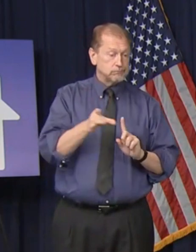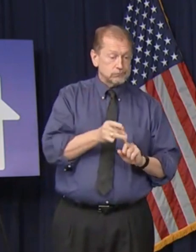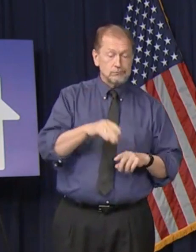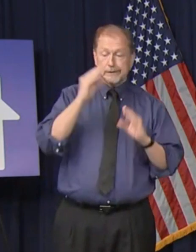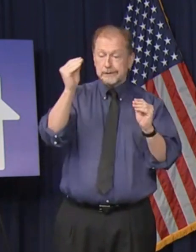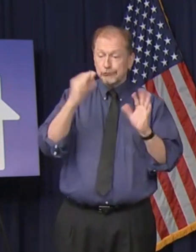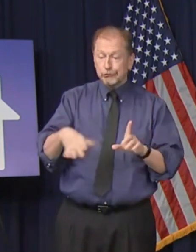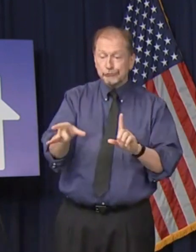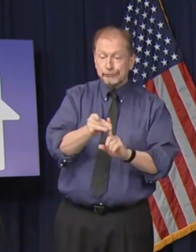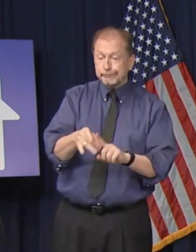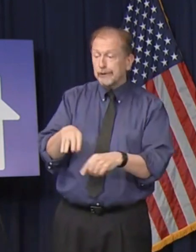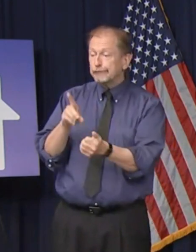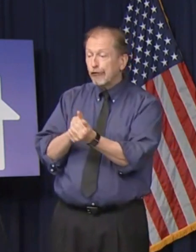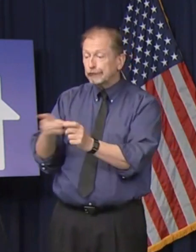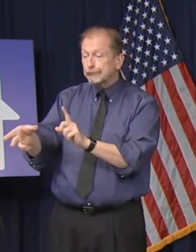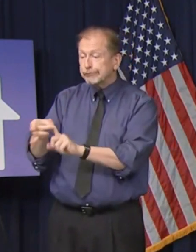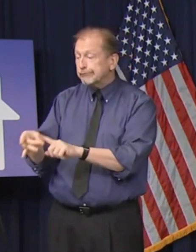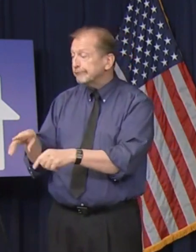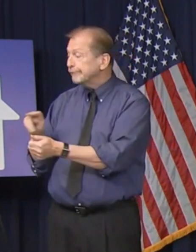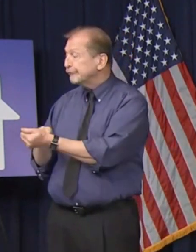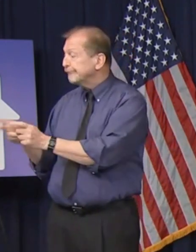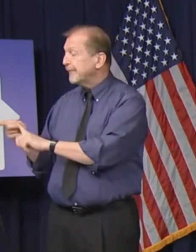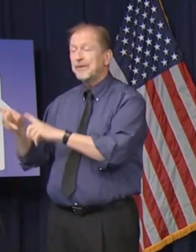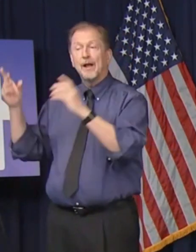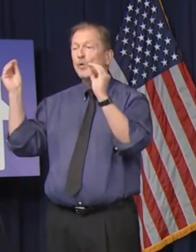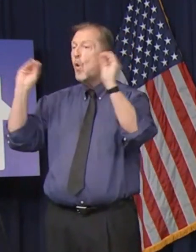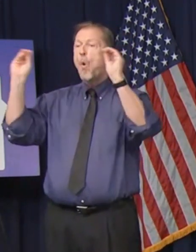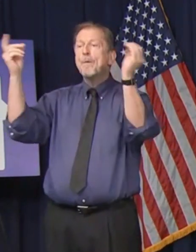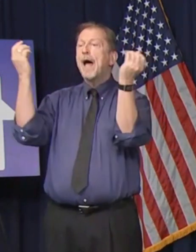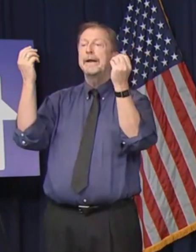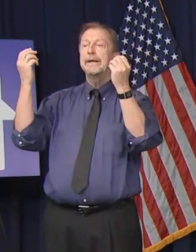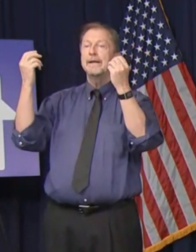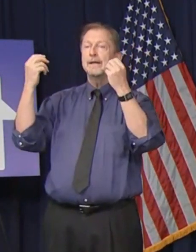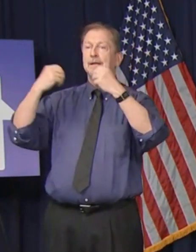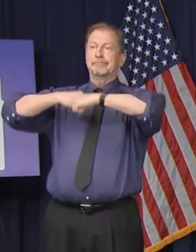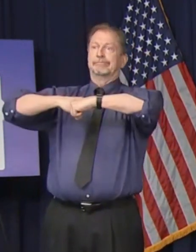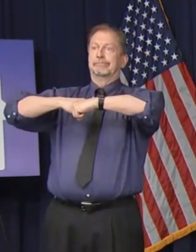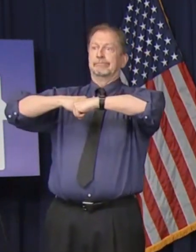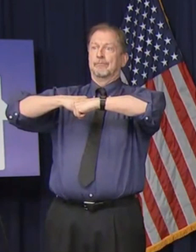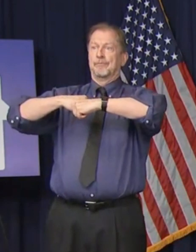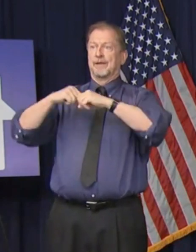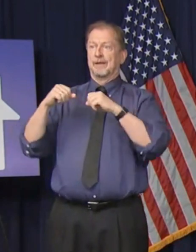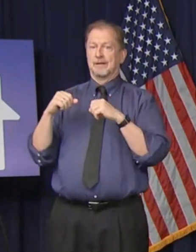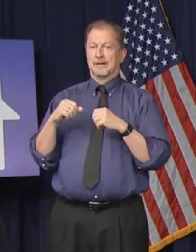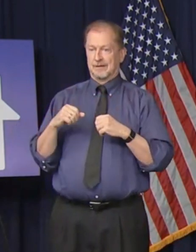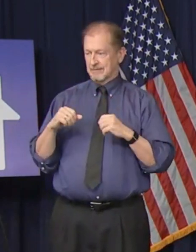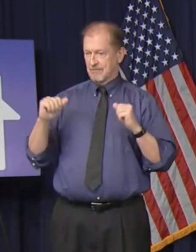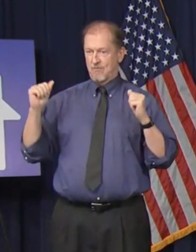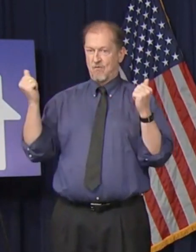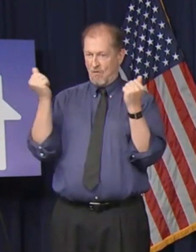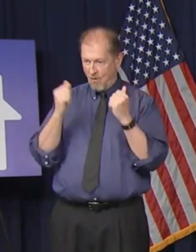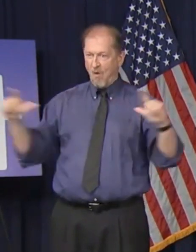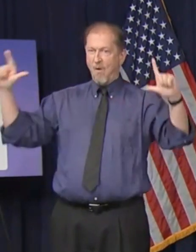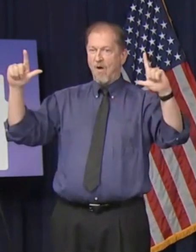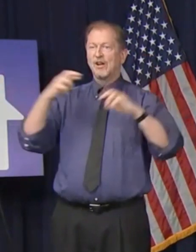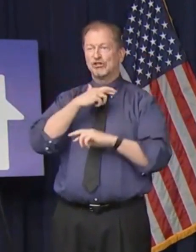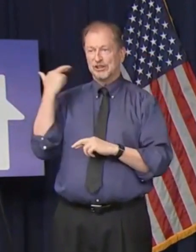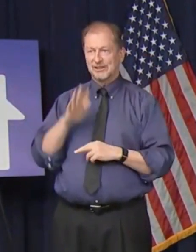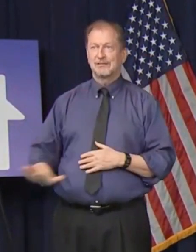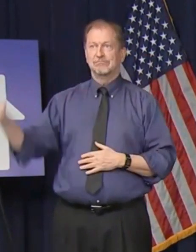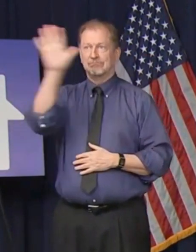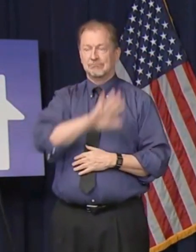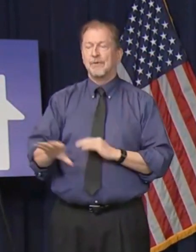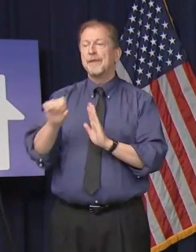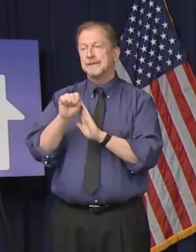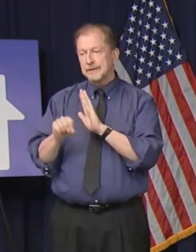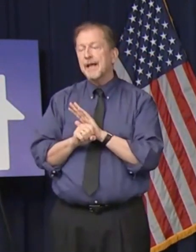teachers. So there's no setting, there's no type of individual, there's no part of the state that has been able to have